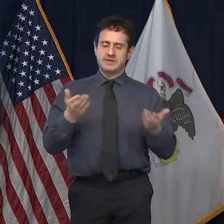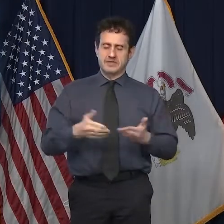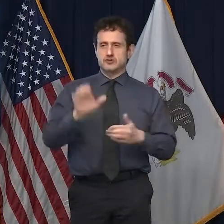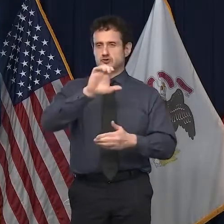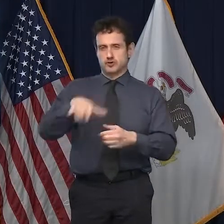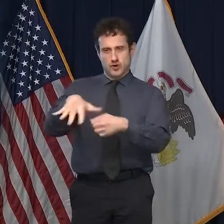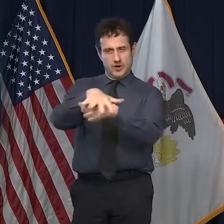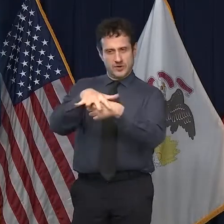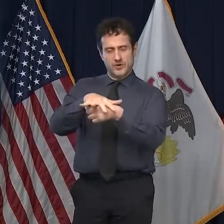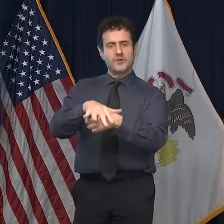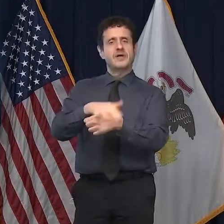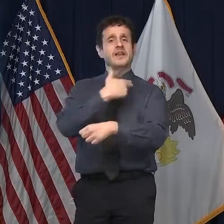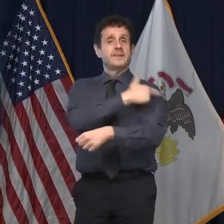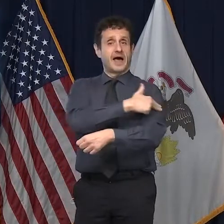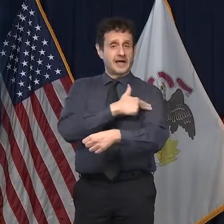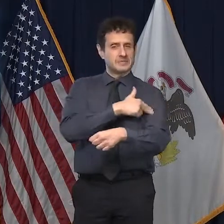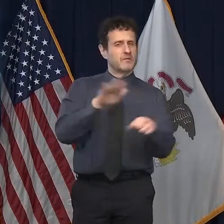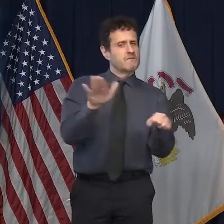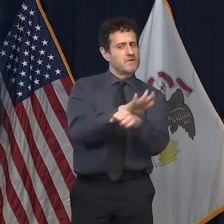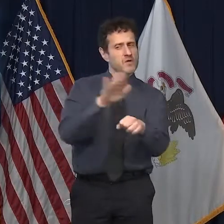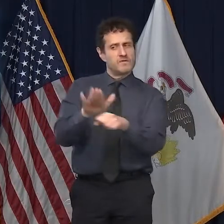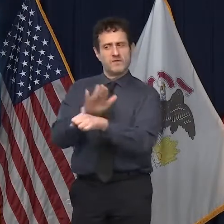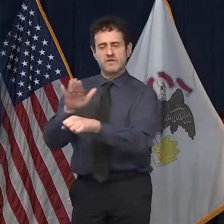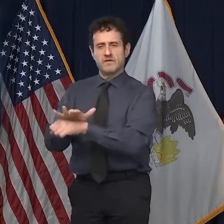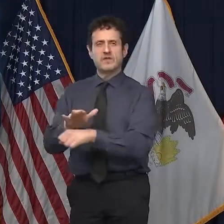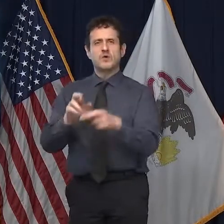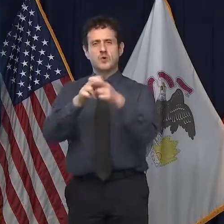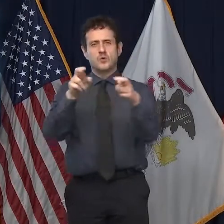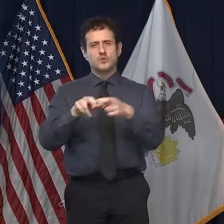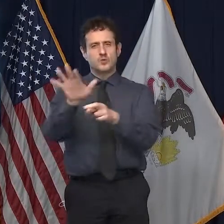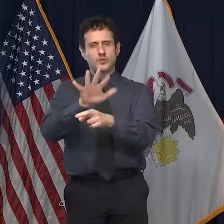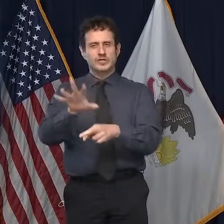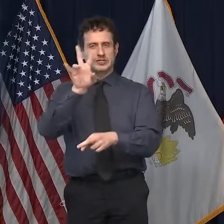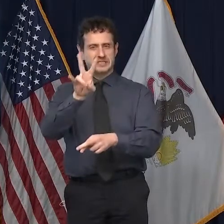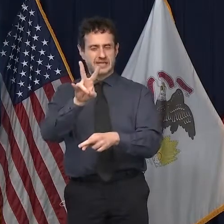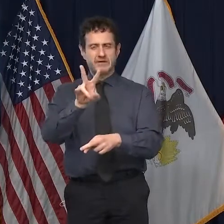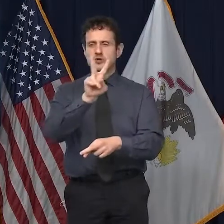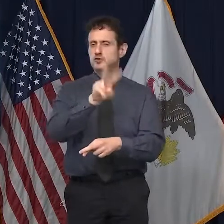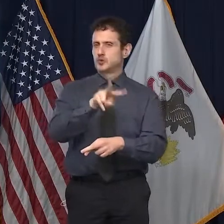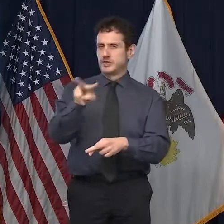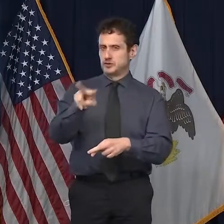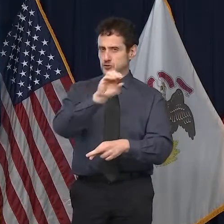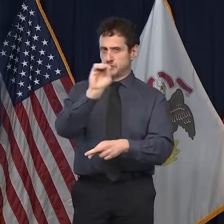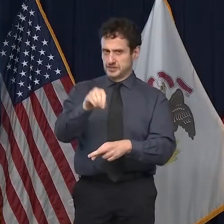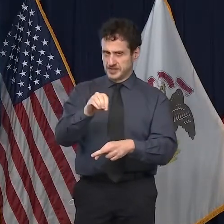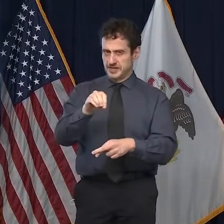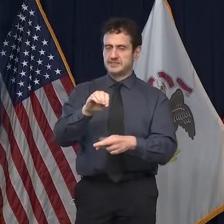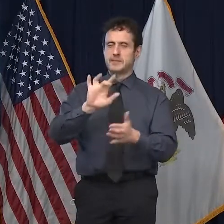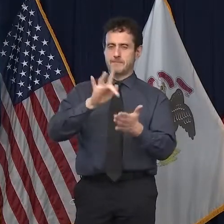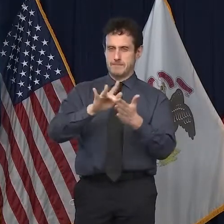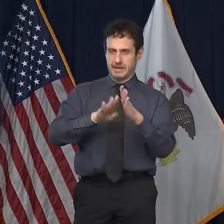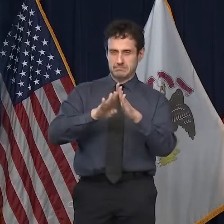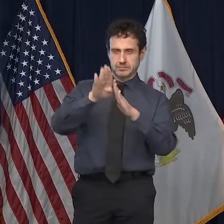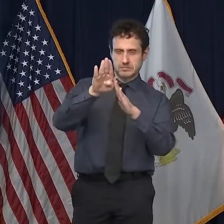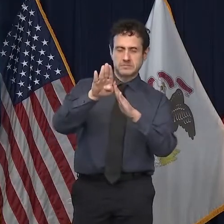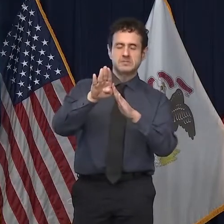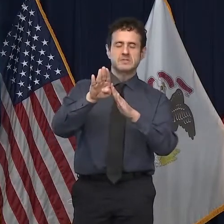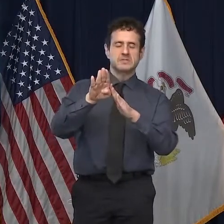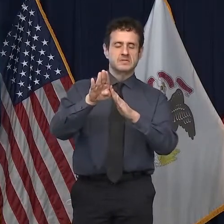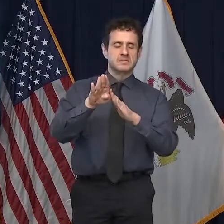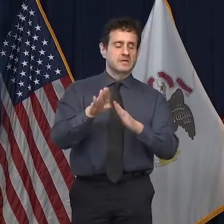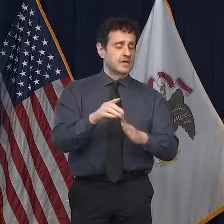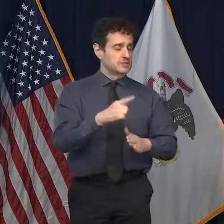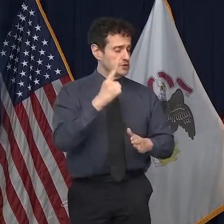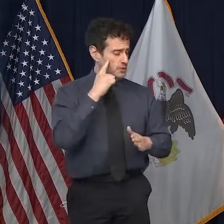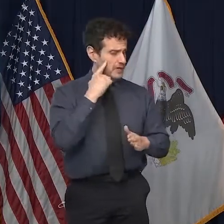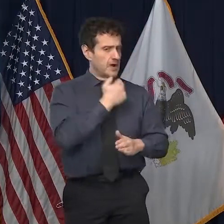Chicago area. I noticed Region 7 is at 22%, Med-Surg was just above 20. Are you hearing of